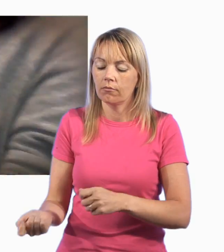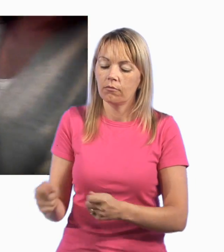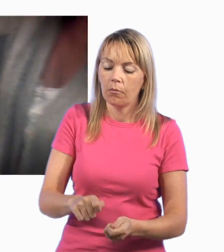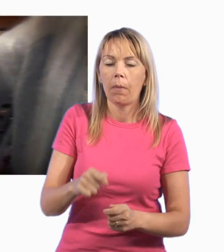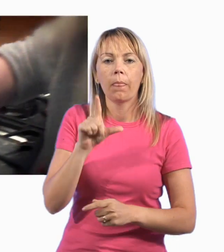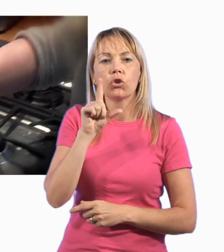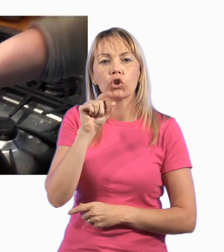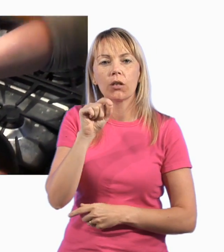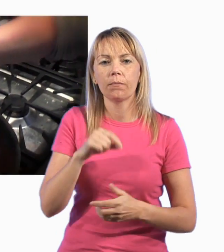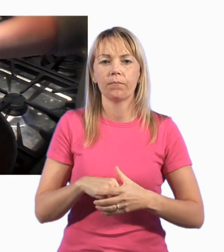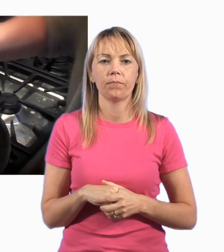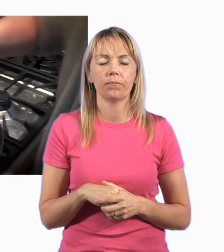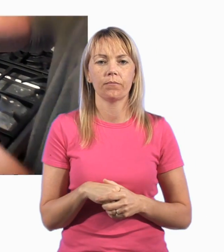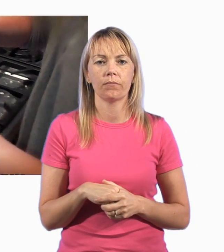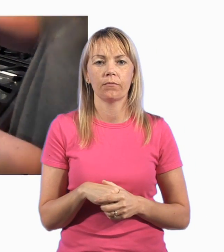chicken.